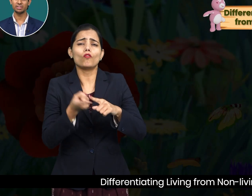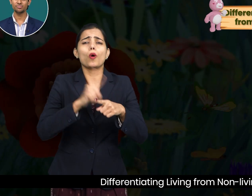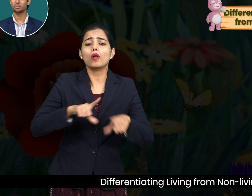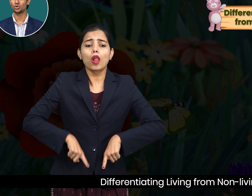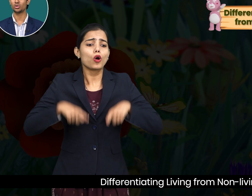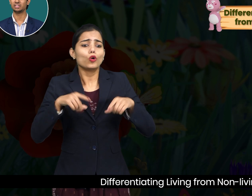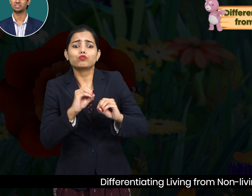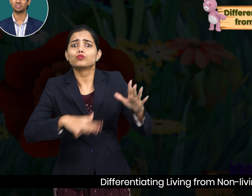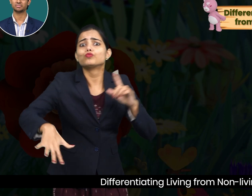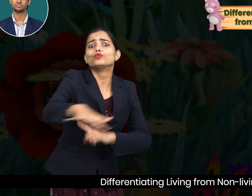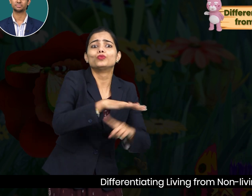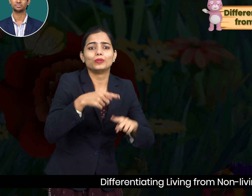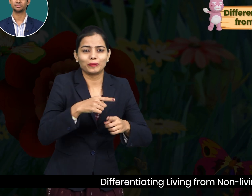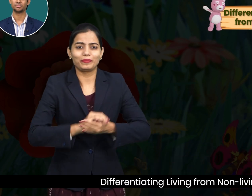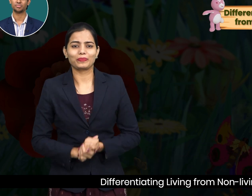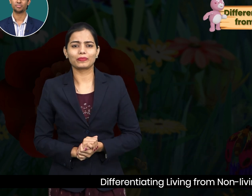Differentiating living from non-living.